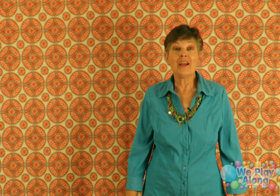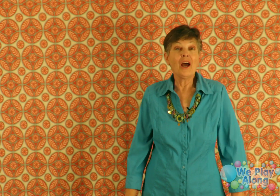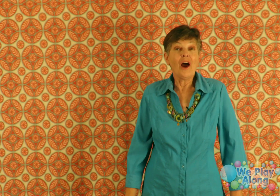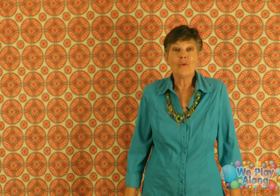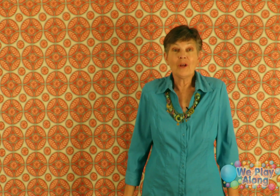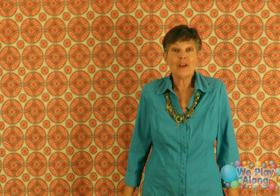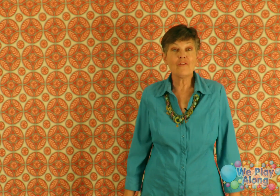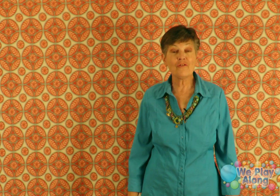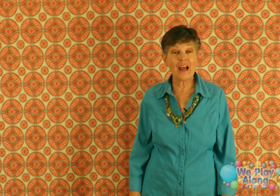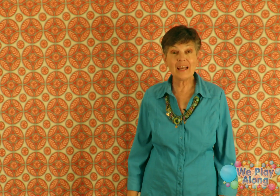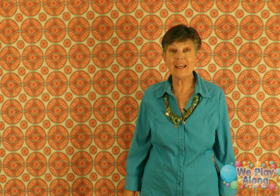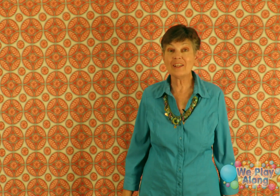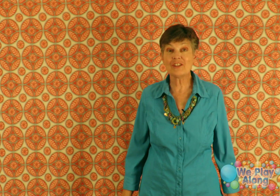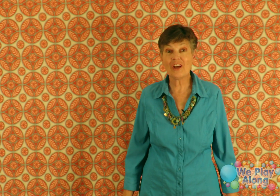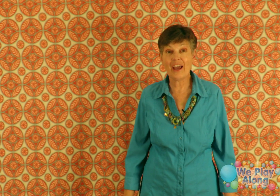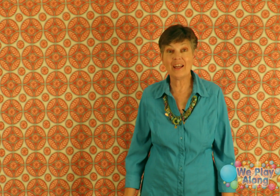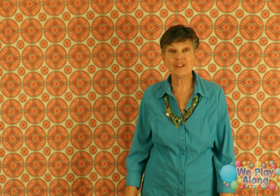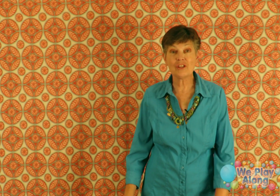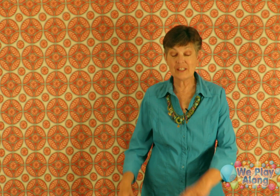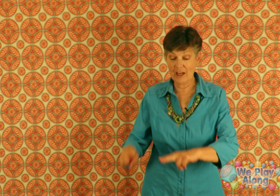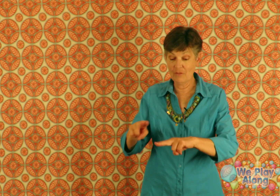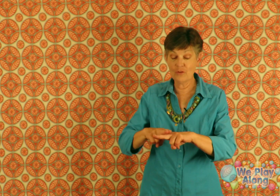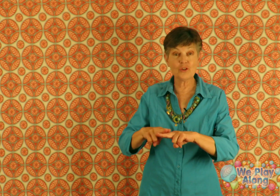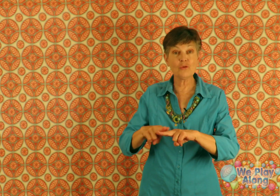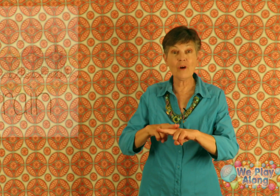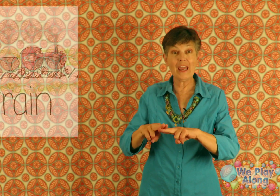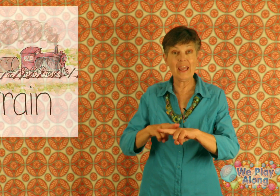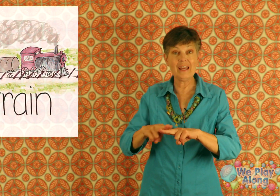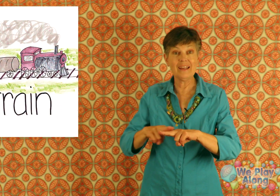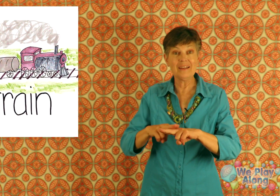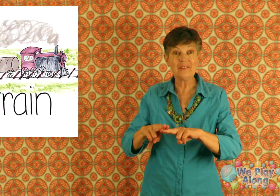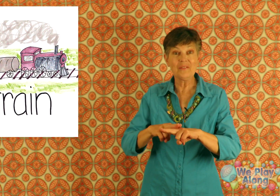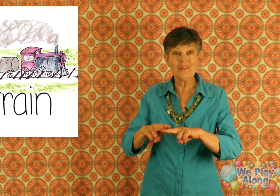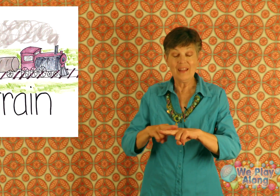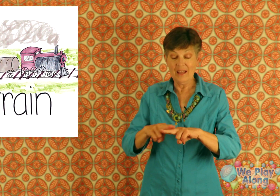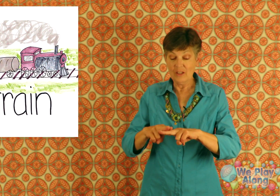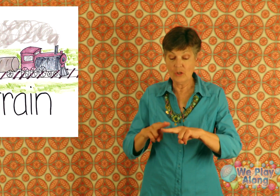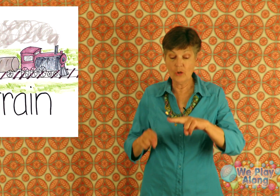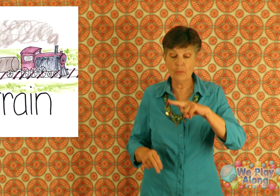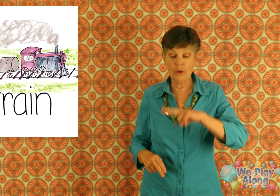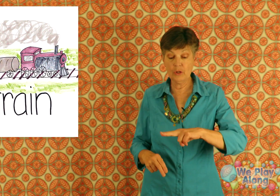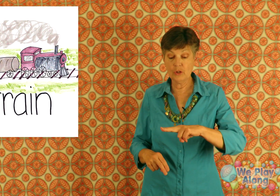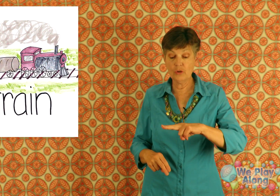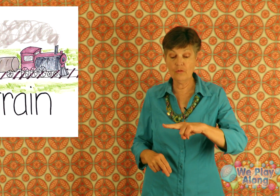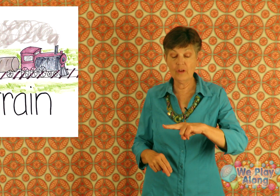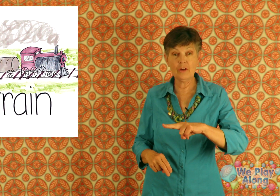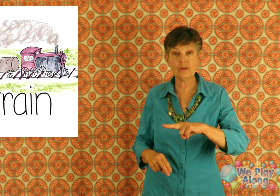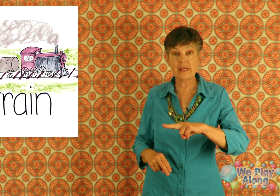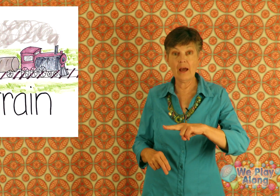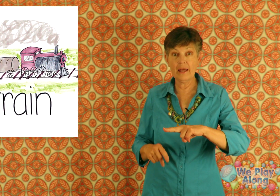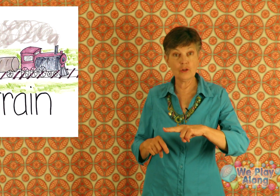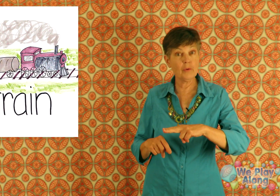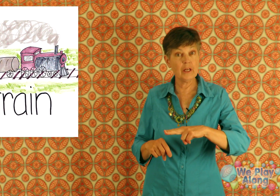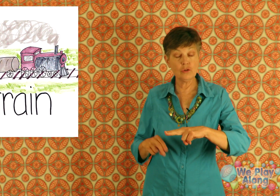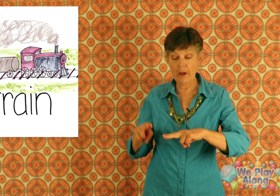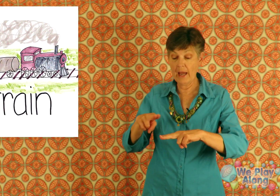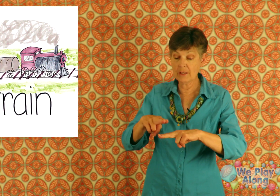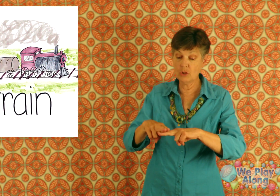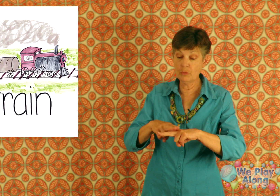And a really fun sign is the sign for train. So you put your two fingers out like train tracks, and you put